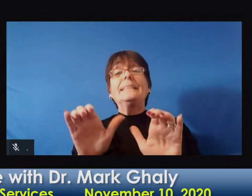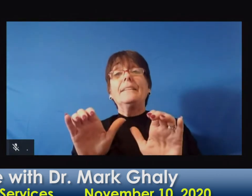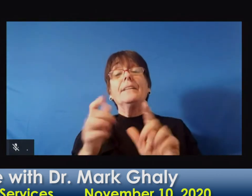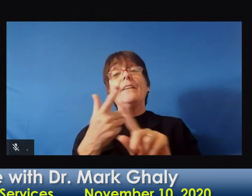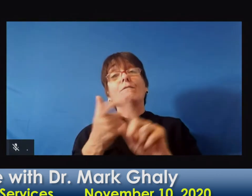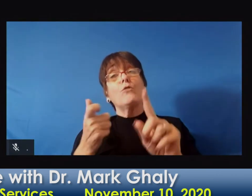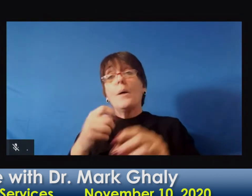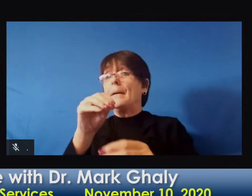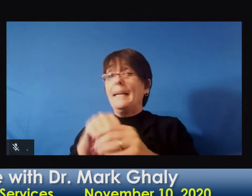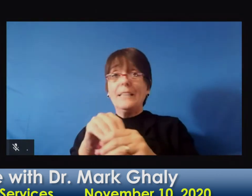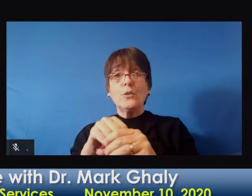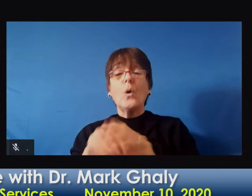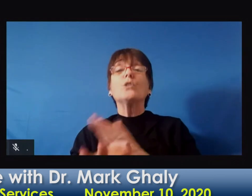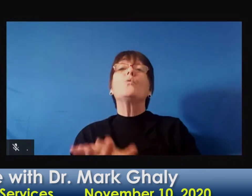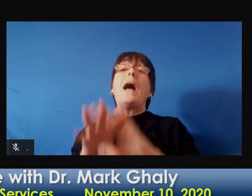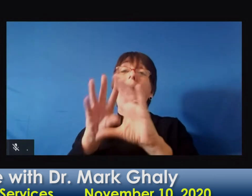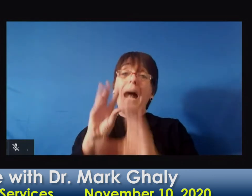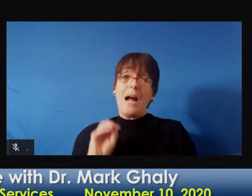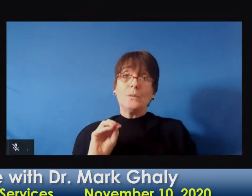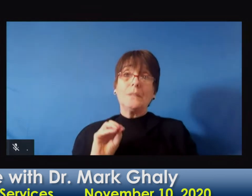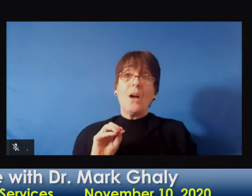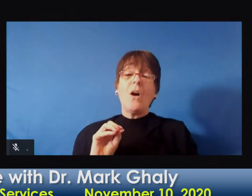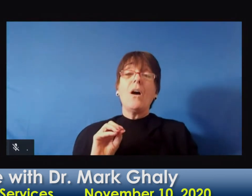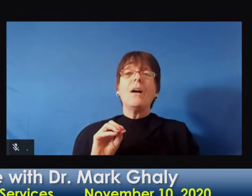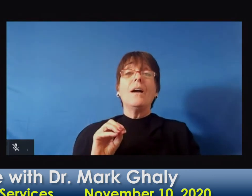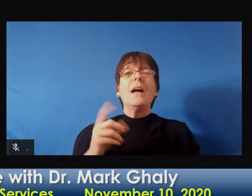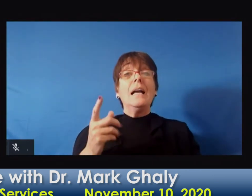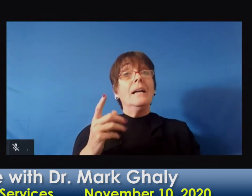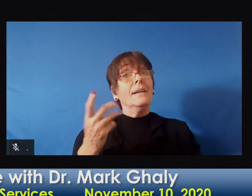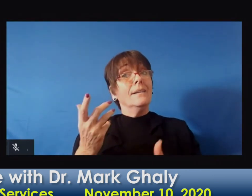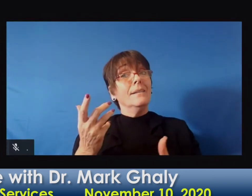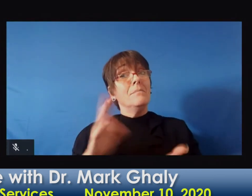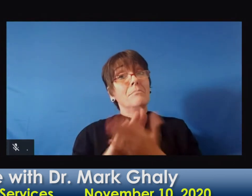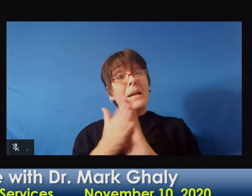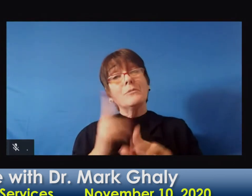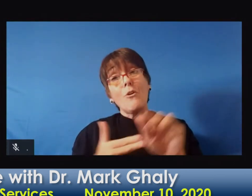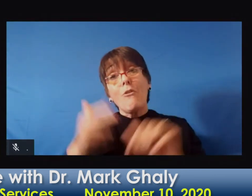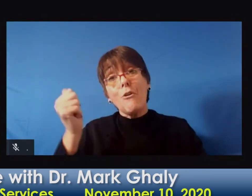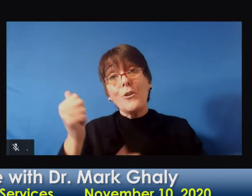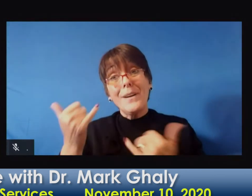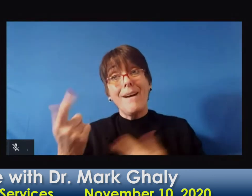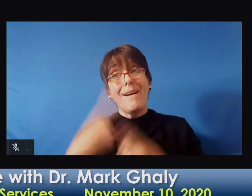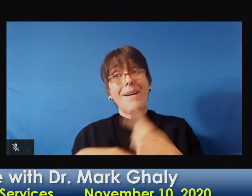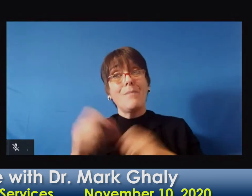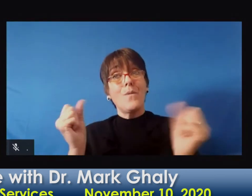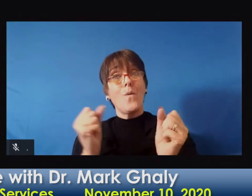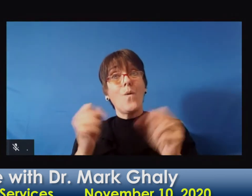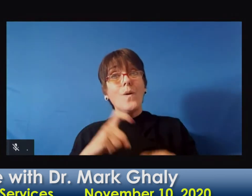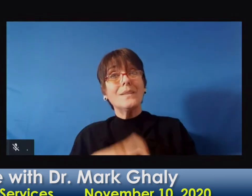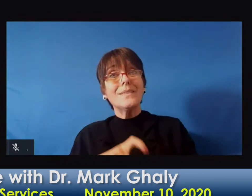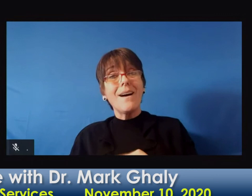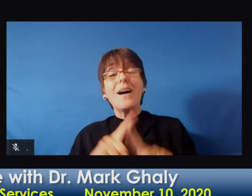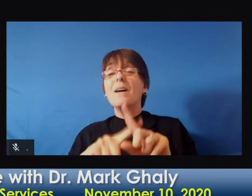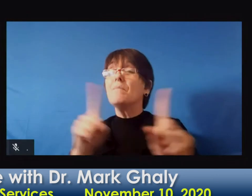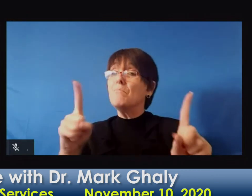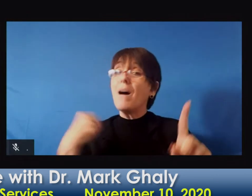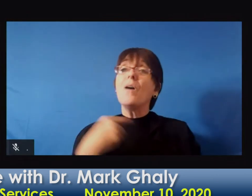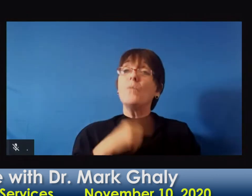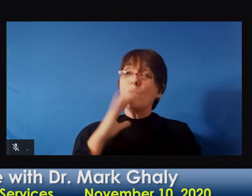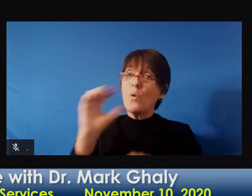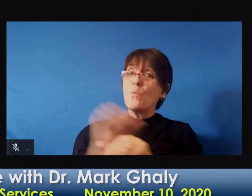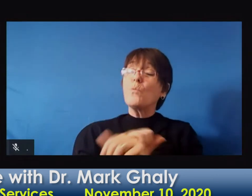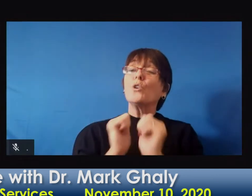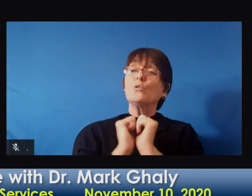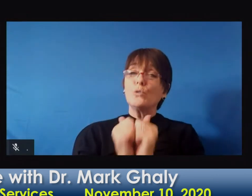from indoors to outdoors. All of that becomes a little tougher during the cold winter months, but still, we are going to work together through